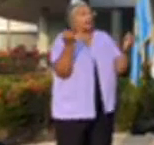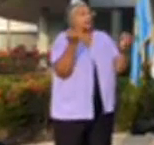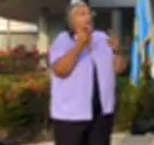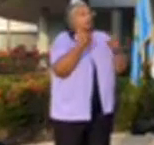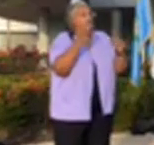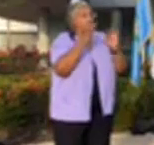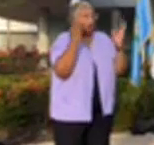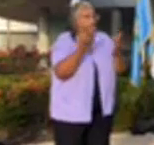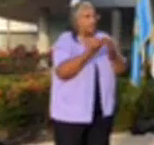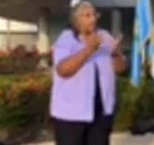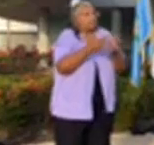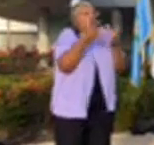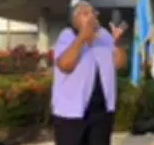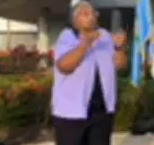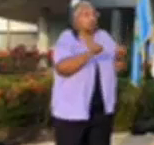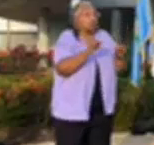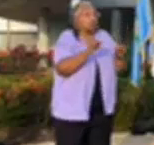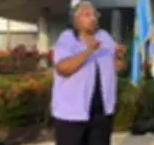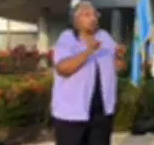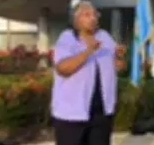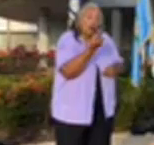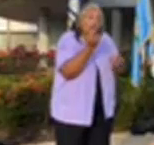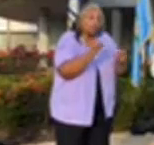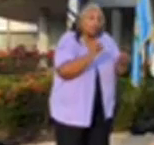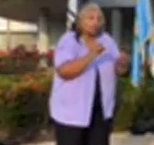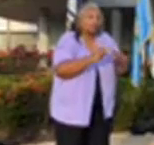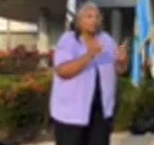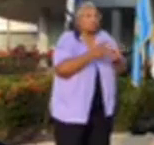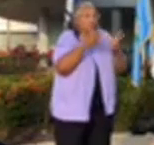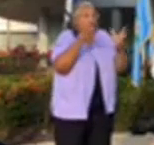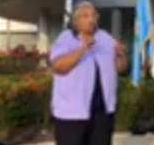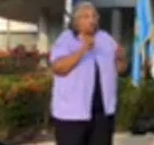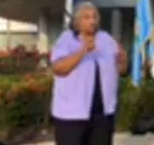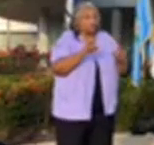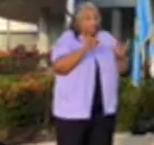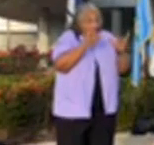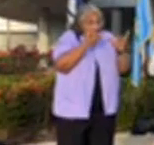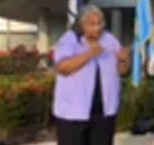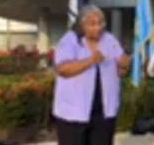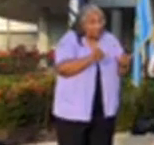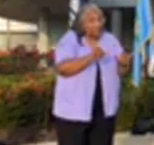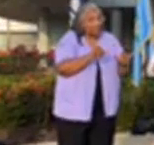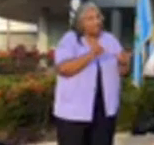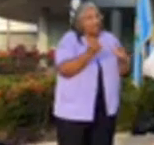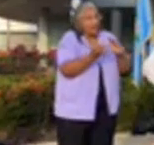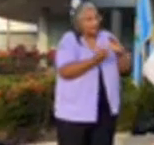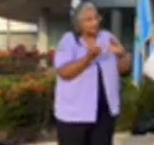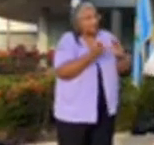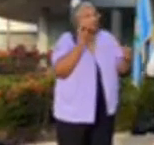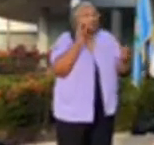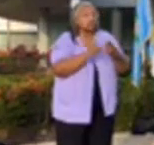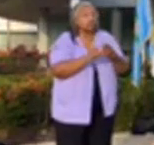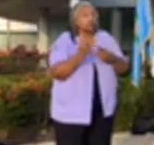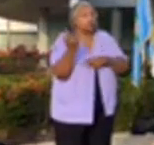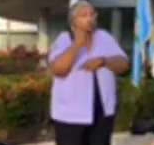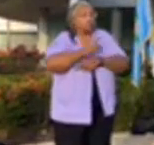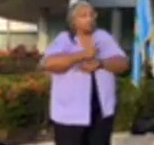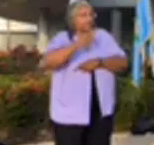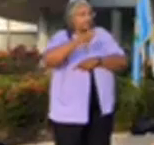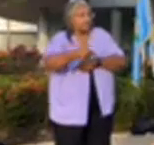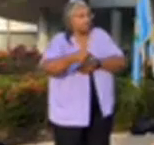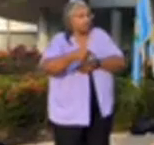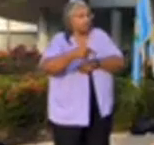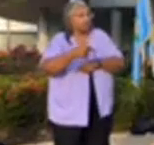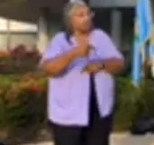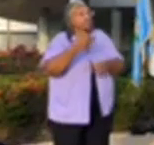as possible. Not always possible, but as much as possible, and stay that way until 3 days after your symptoms resolve. That stands for whether